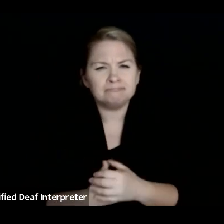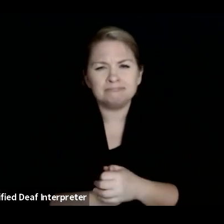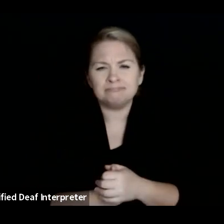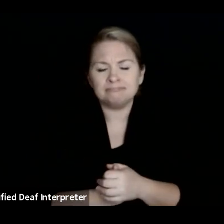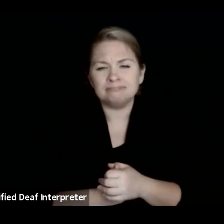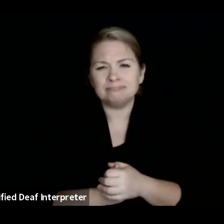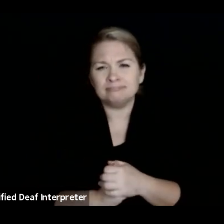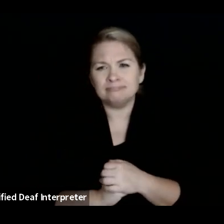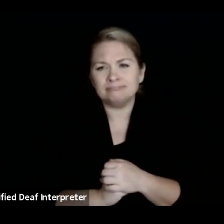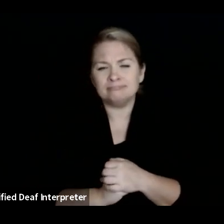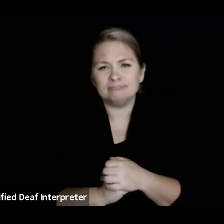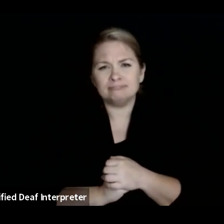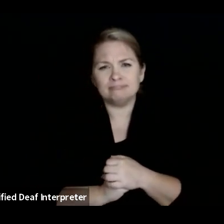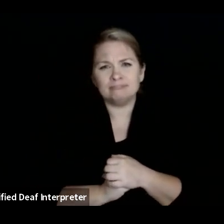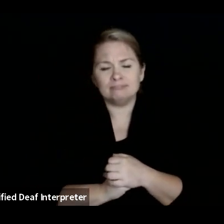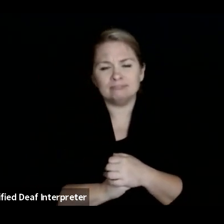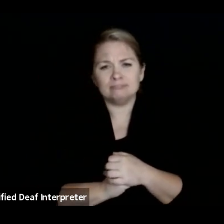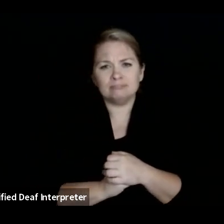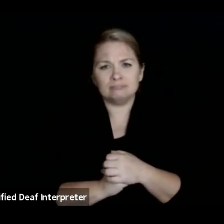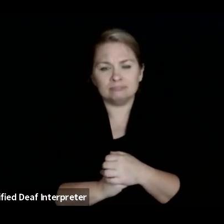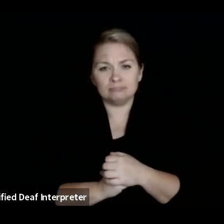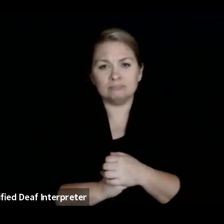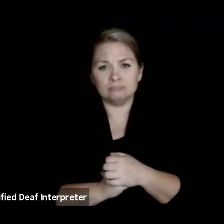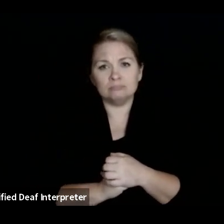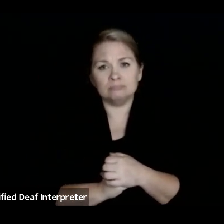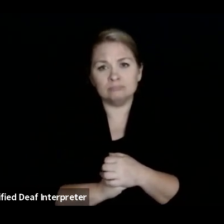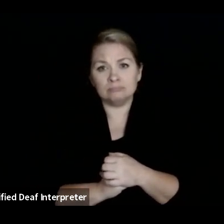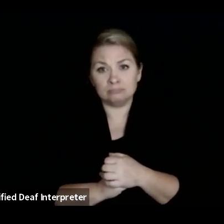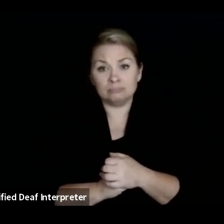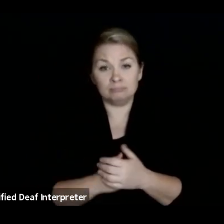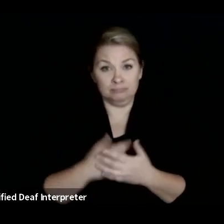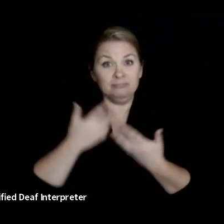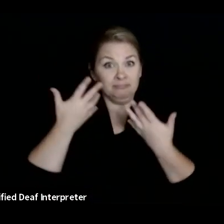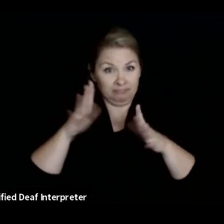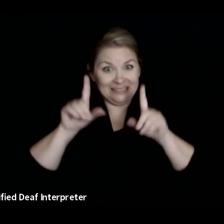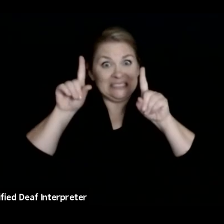getting processed or what the average time is for a given provider?